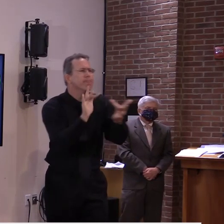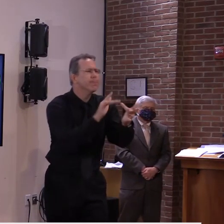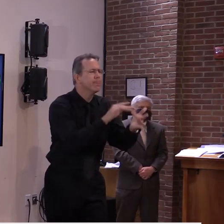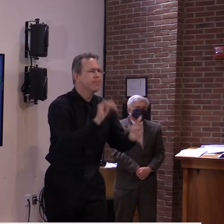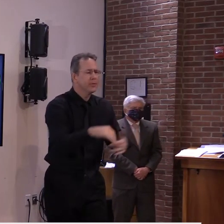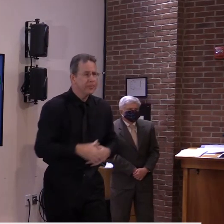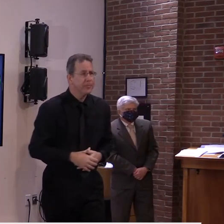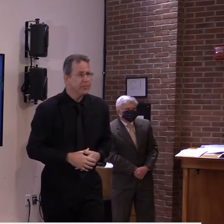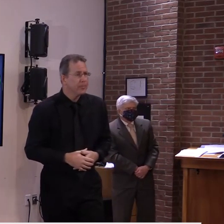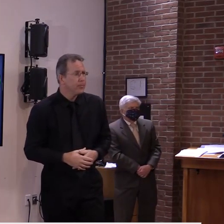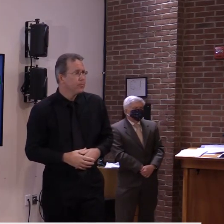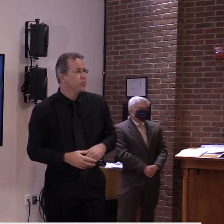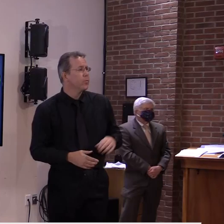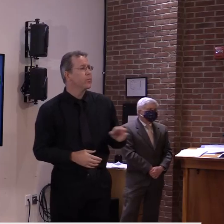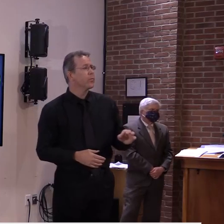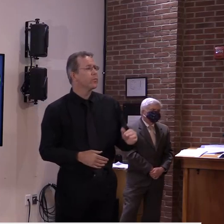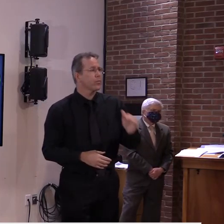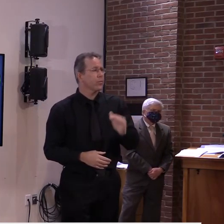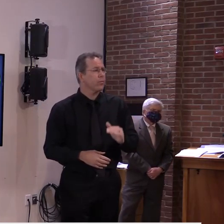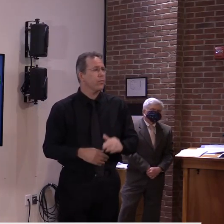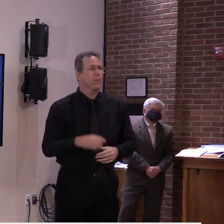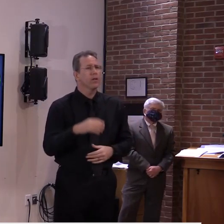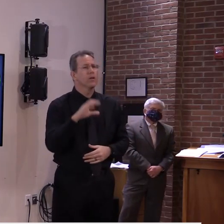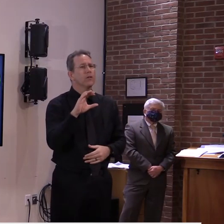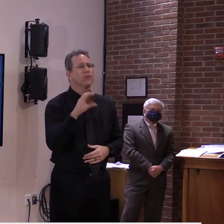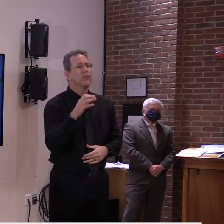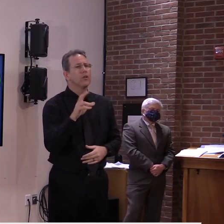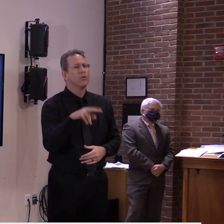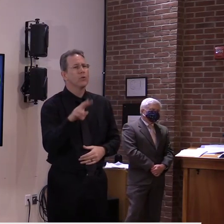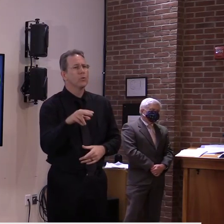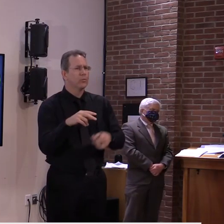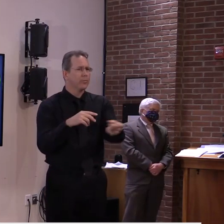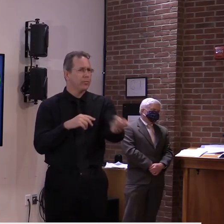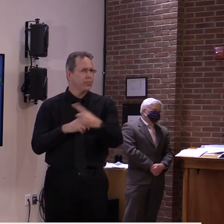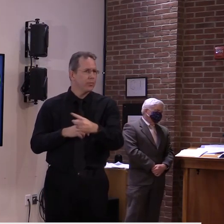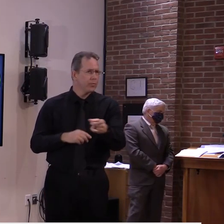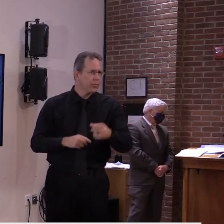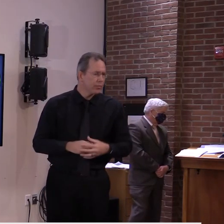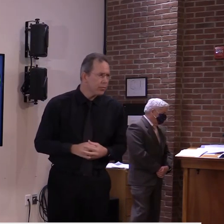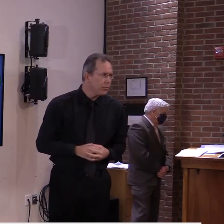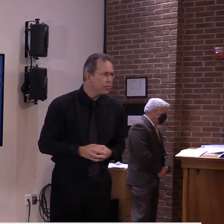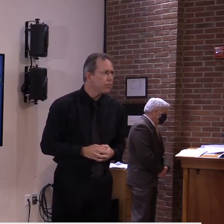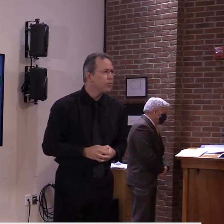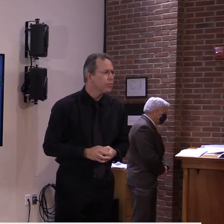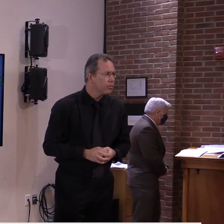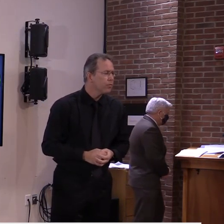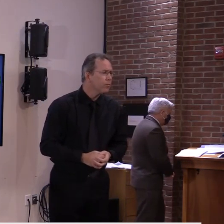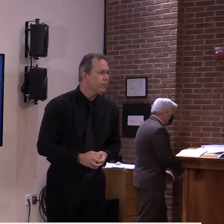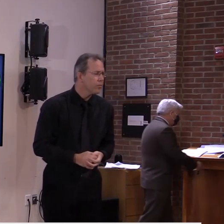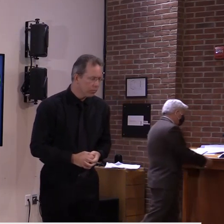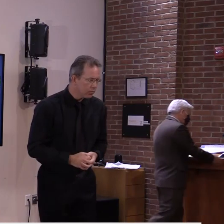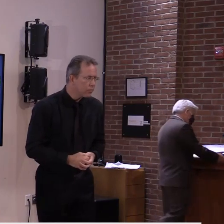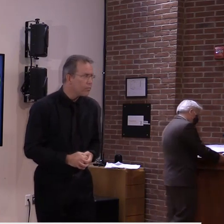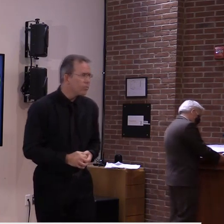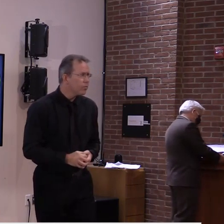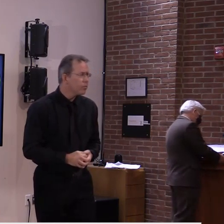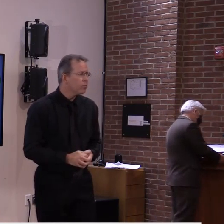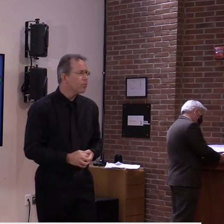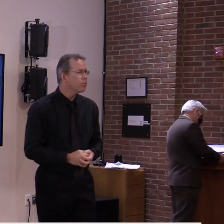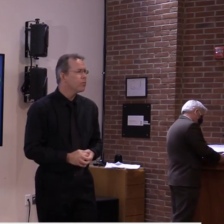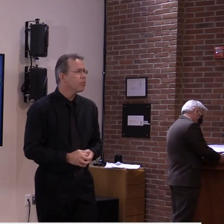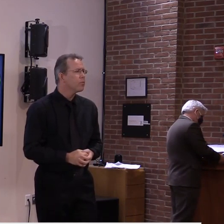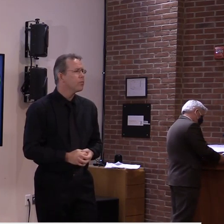Yeah. Governor, and this is probably for Commissioner Harris, but as we're getting closer to the end of the month here and our unemployment